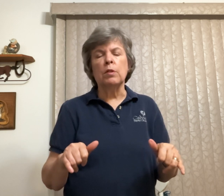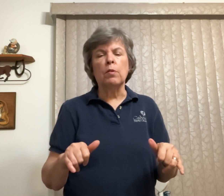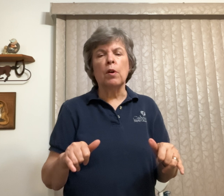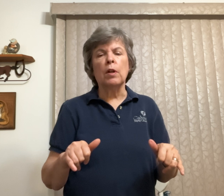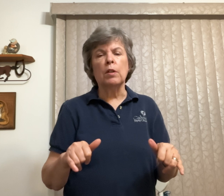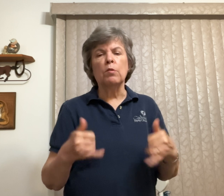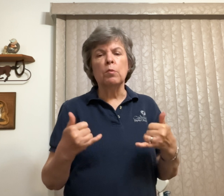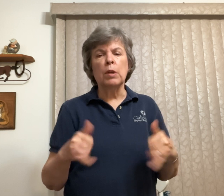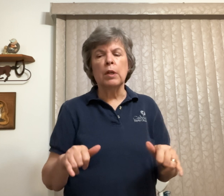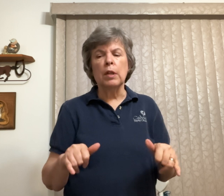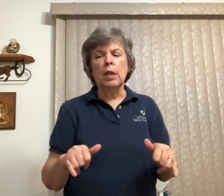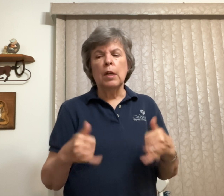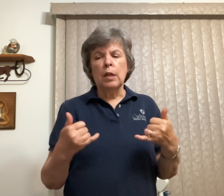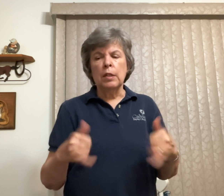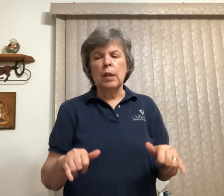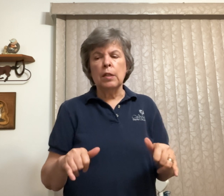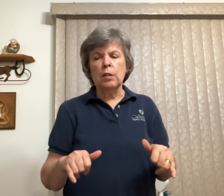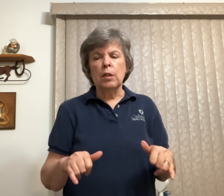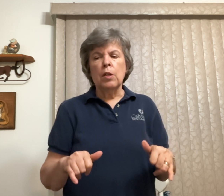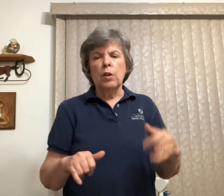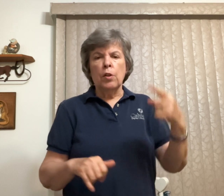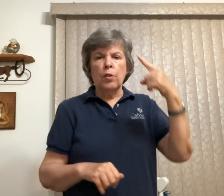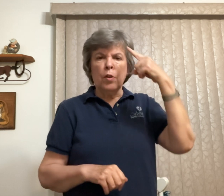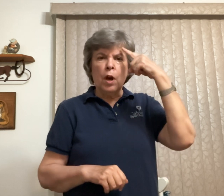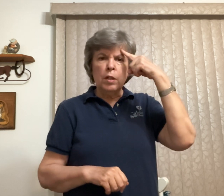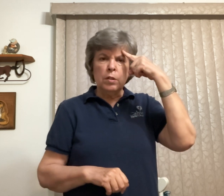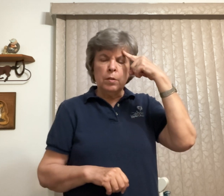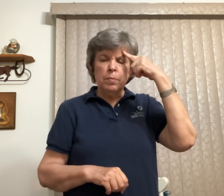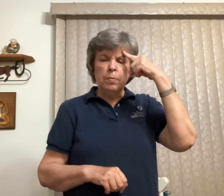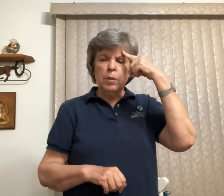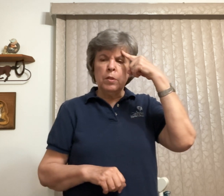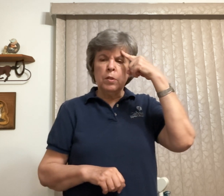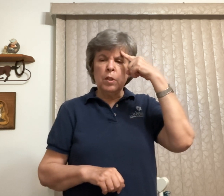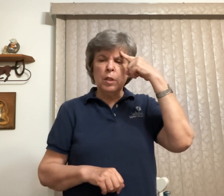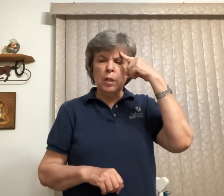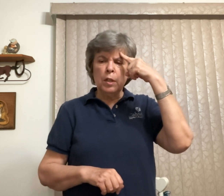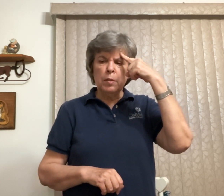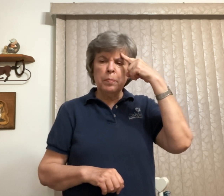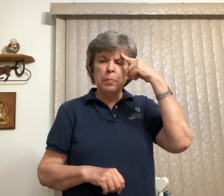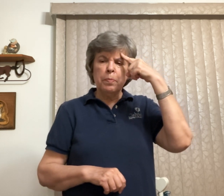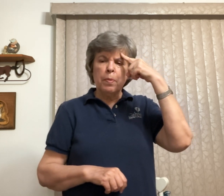thought I knew the way. Yet, thought, this is thinking.